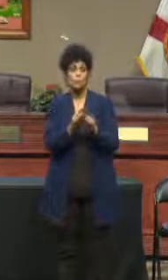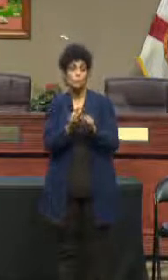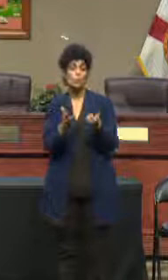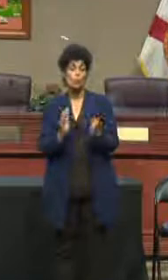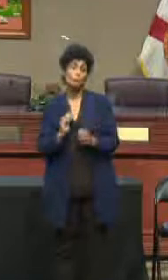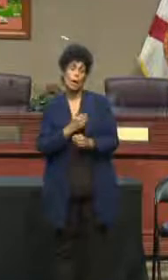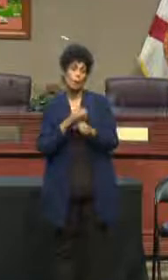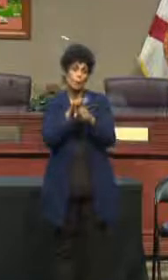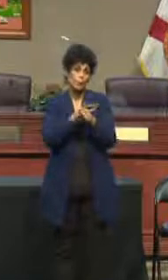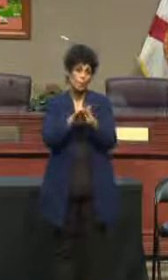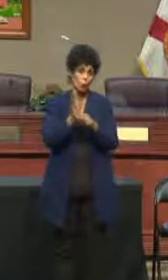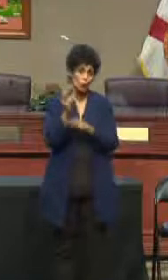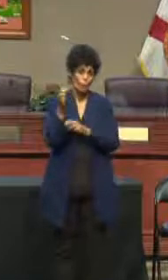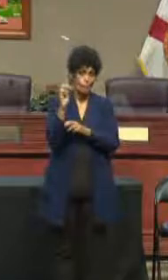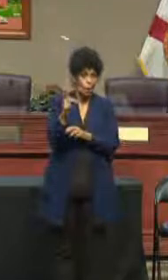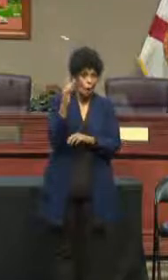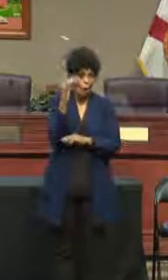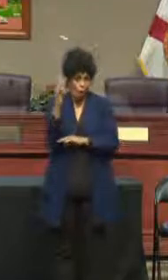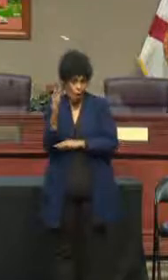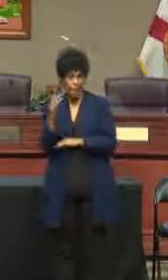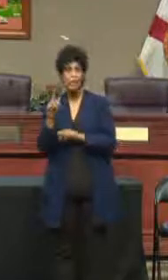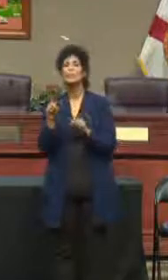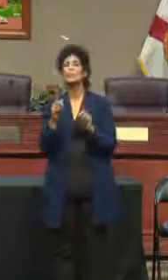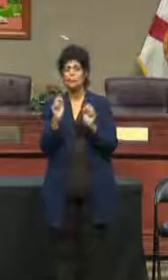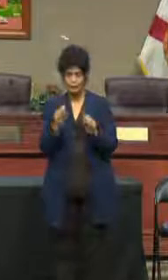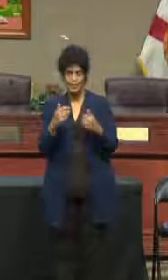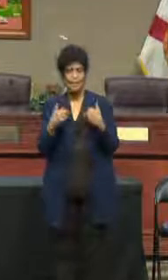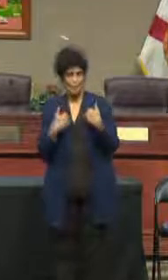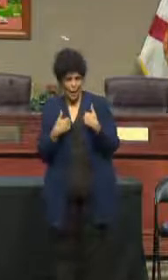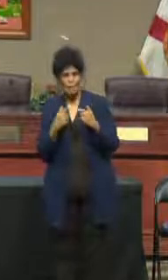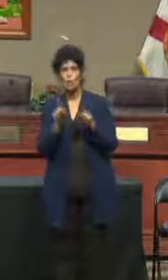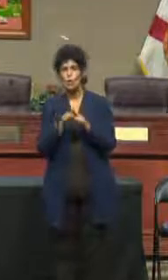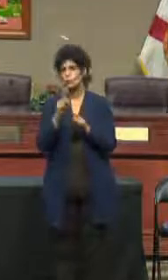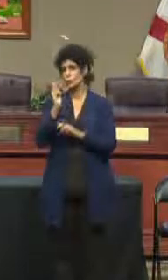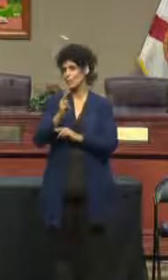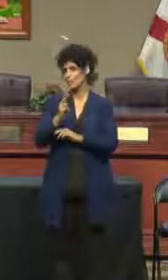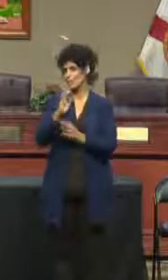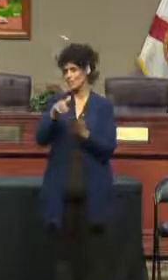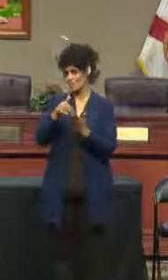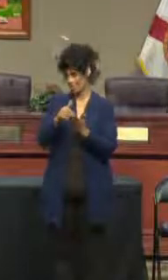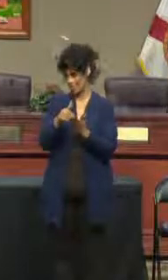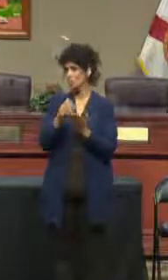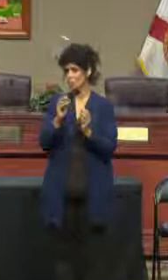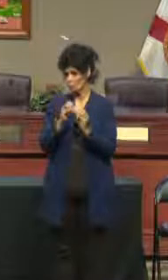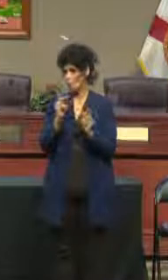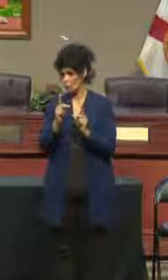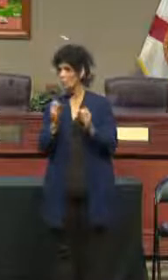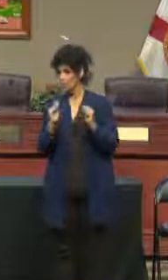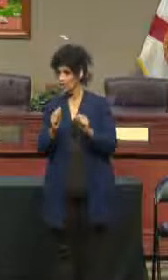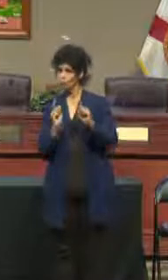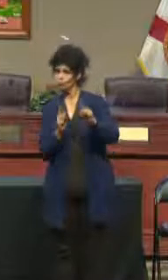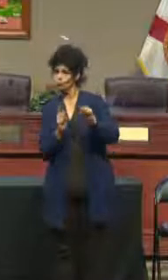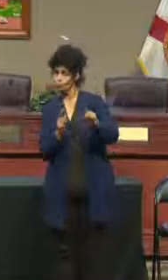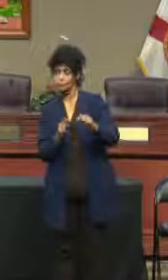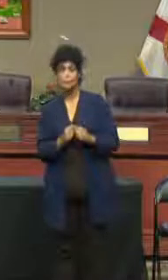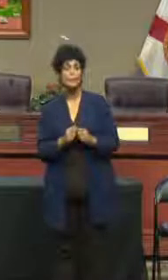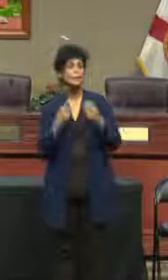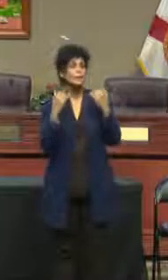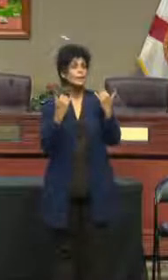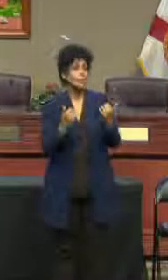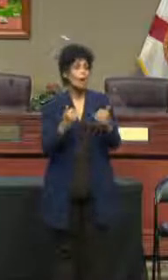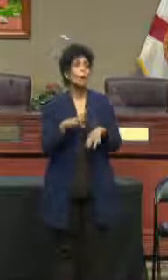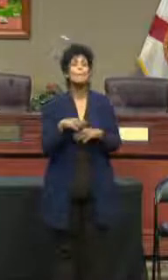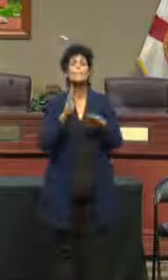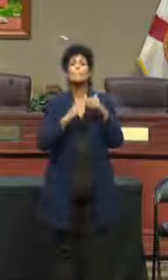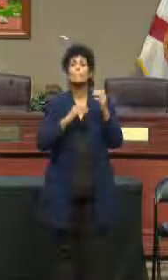will reopen with increased participation. In terms of public works, our building, zoning, and